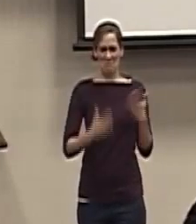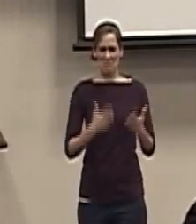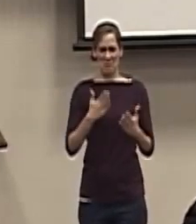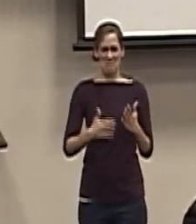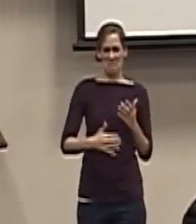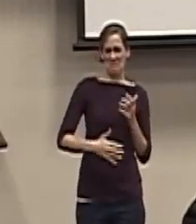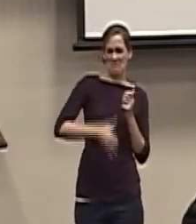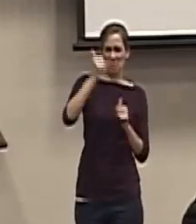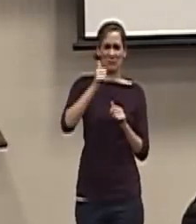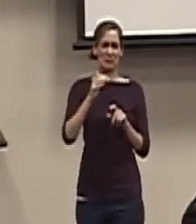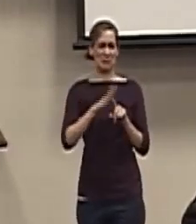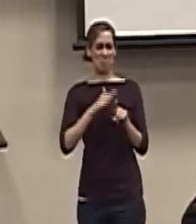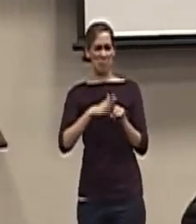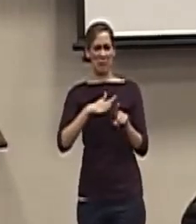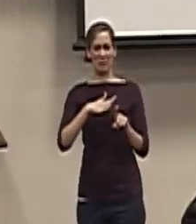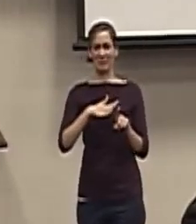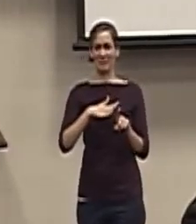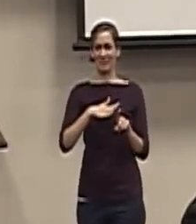her name's Becca.